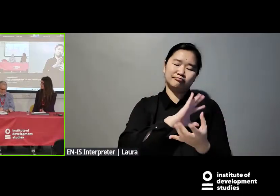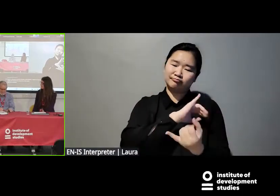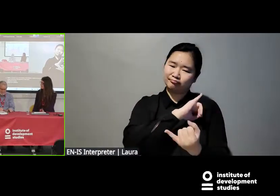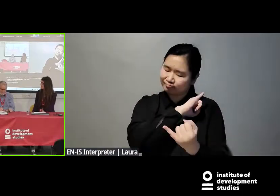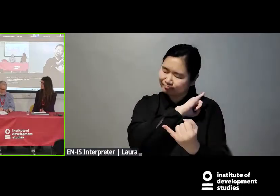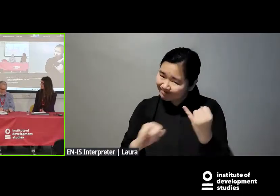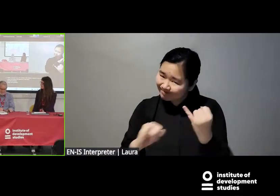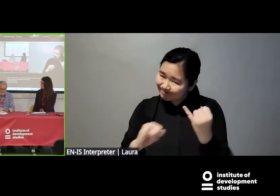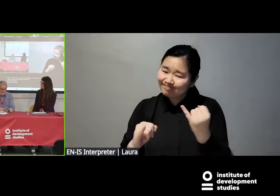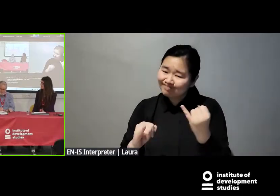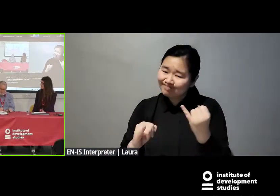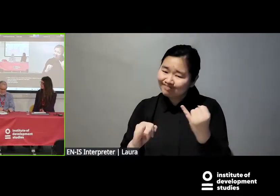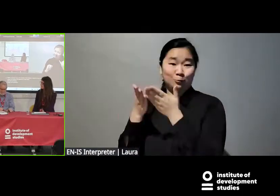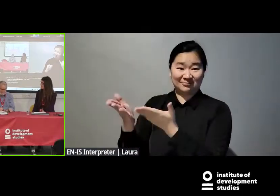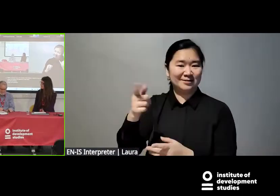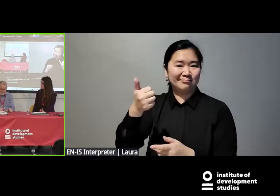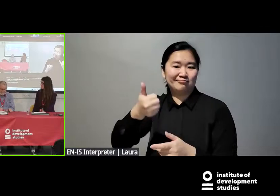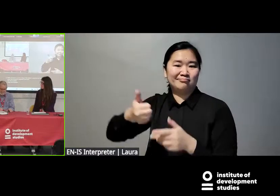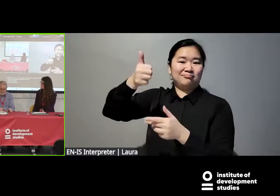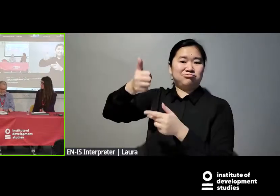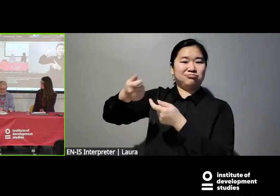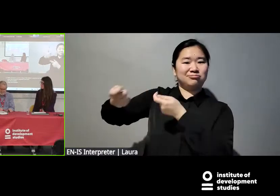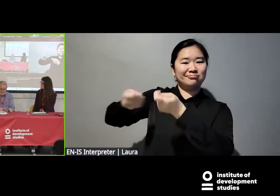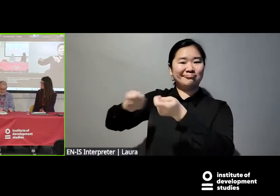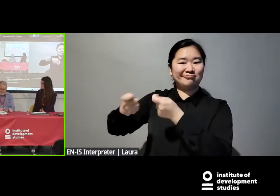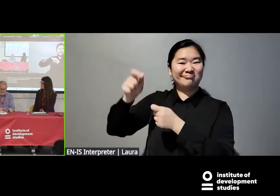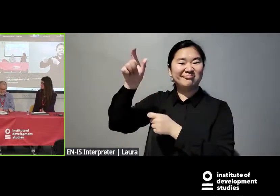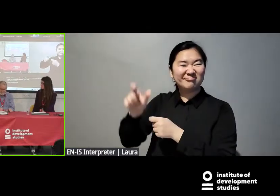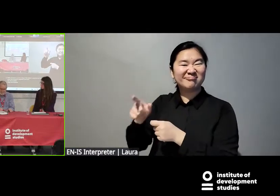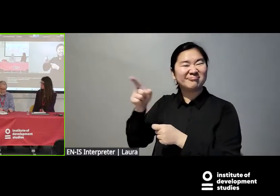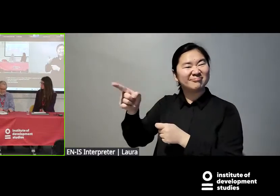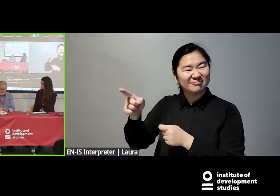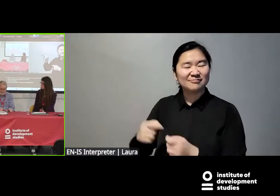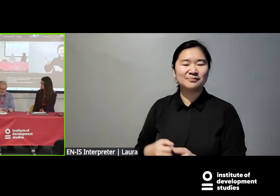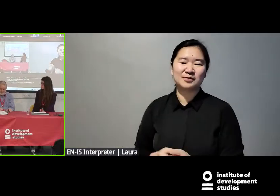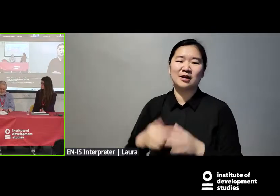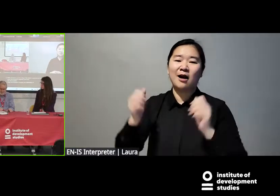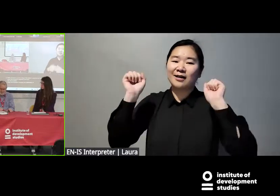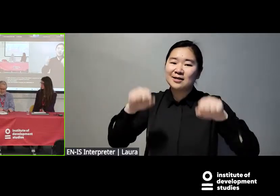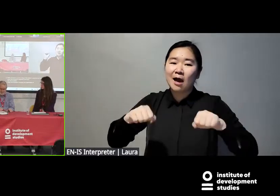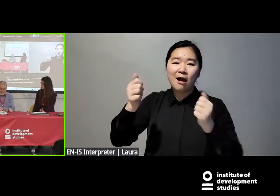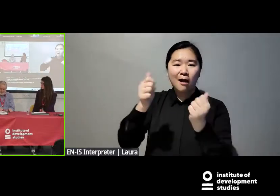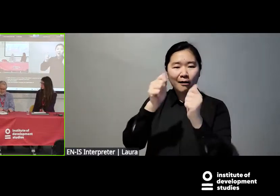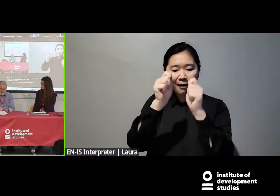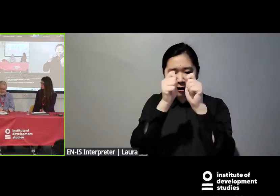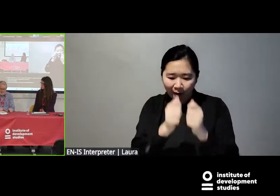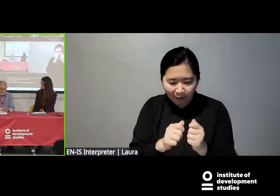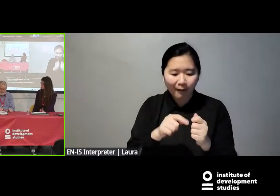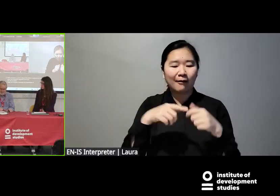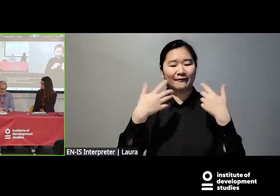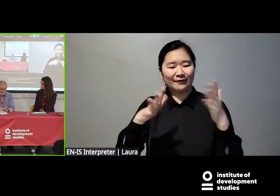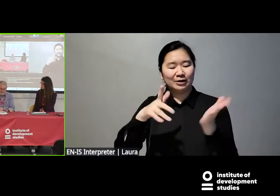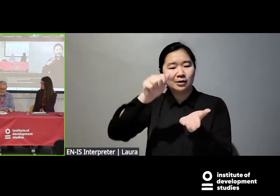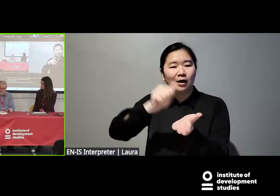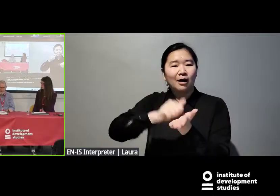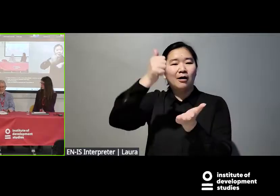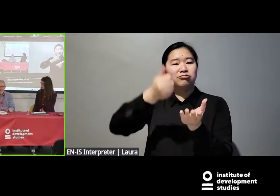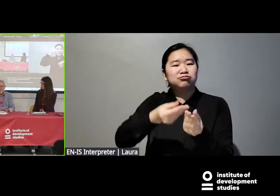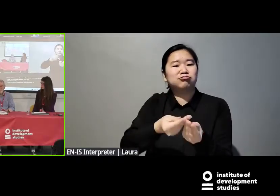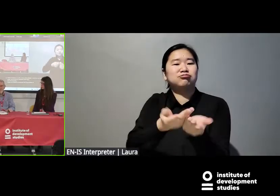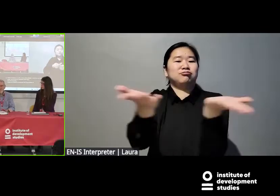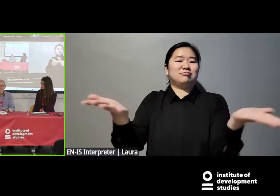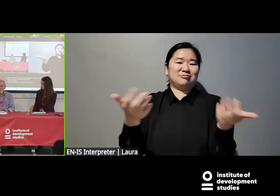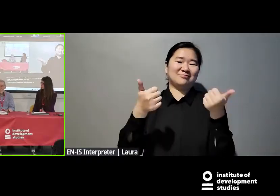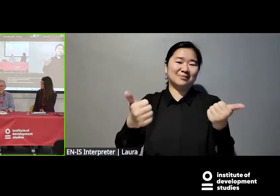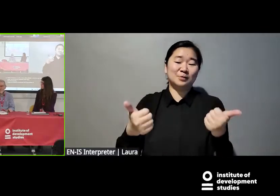organisations of people with disabilities, OPDs, were very much at the heart of the DID programme, and that was something we felt very strongly we